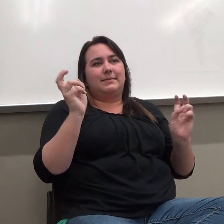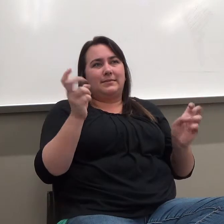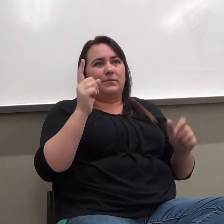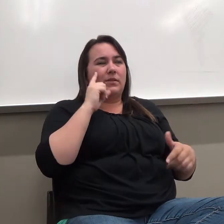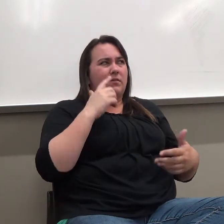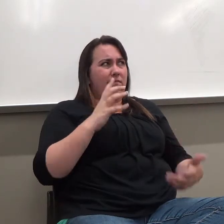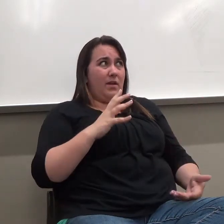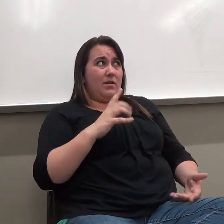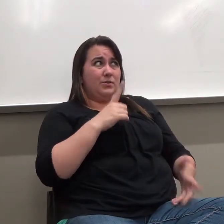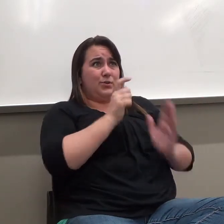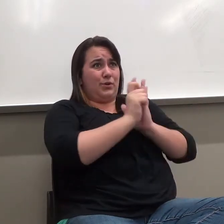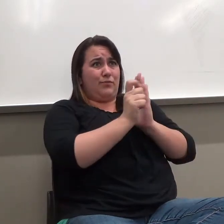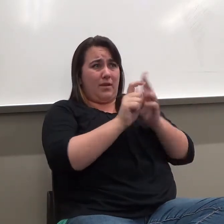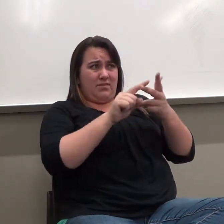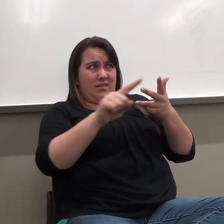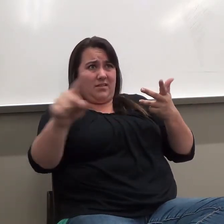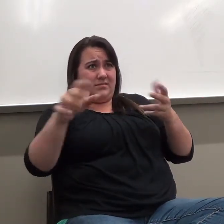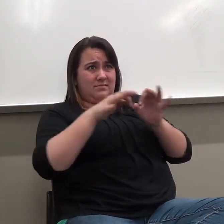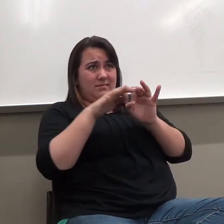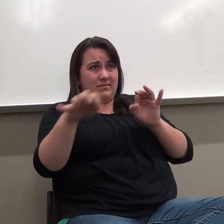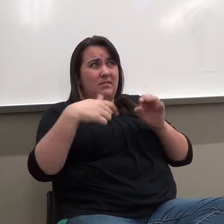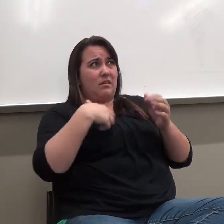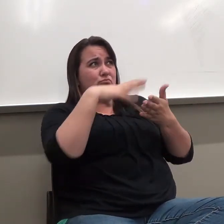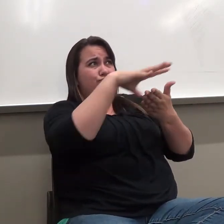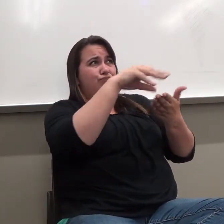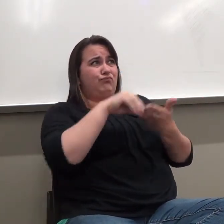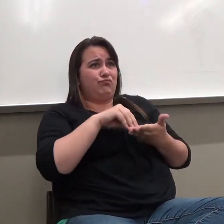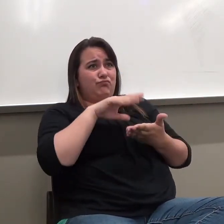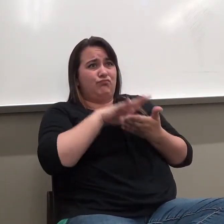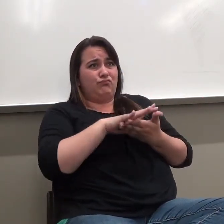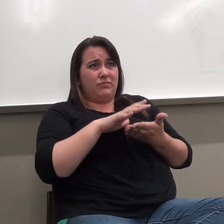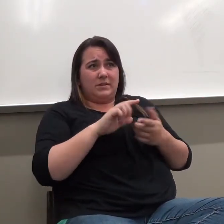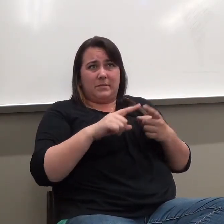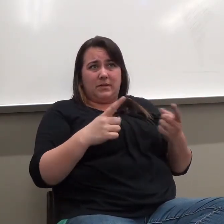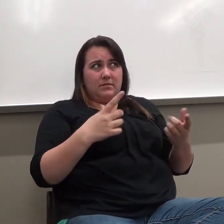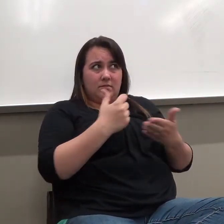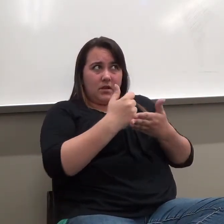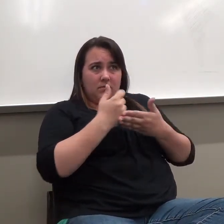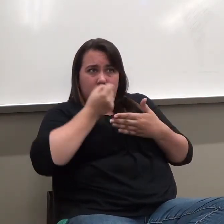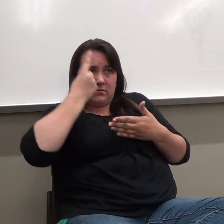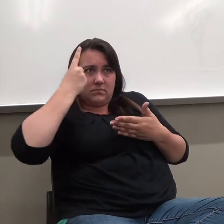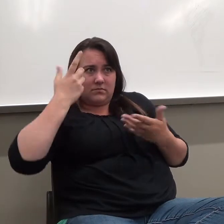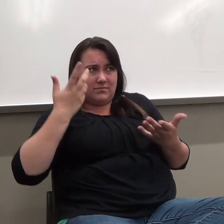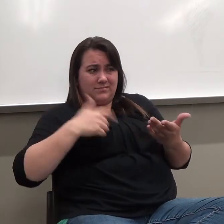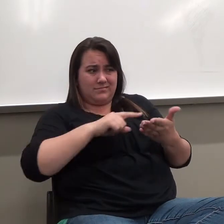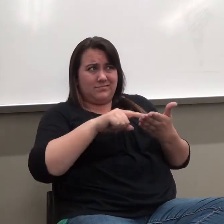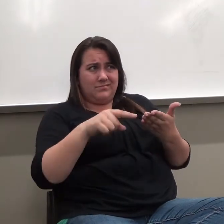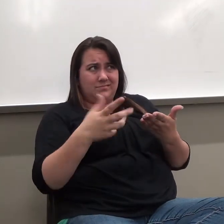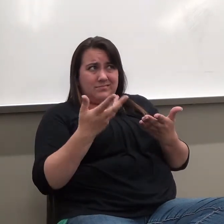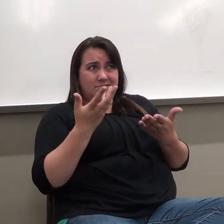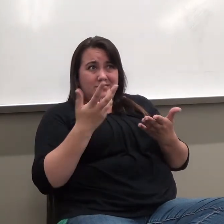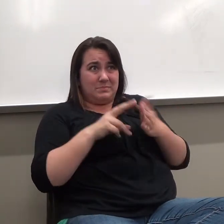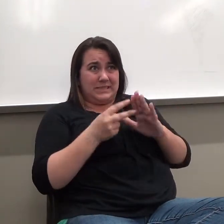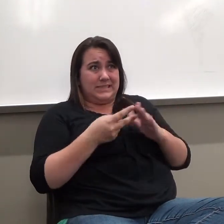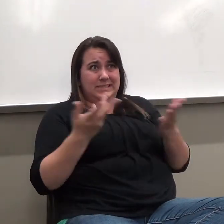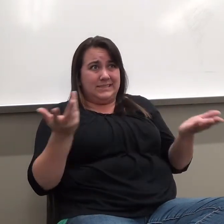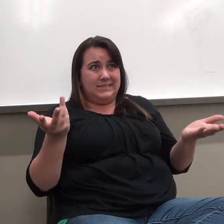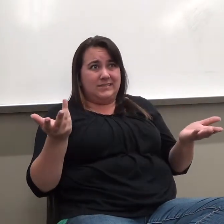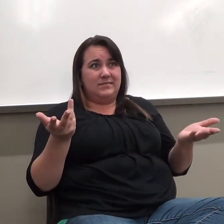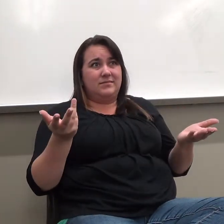she can write that up there and I can copy it down, but it doesn't help me because I don't know what it means, okay? Has anyone